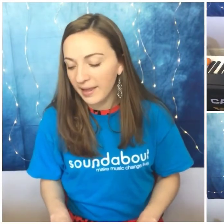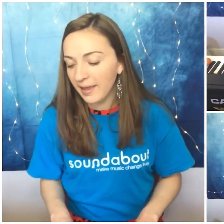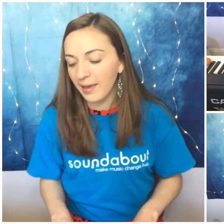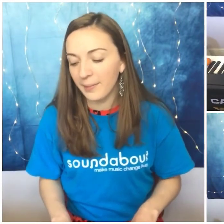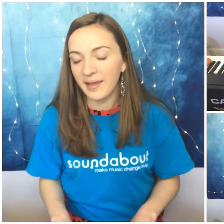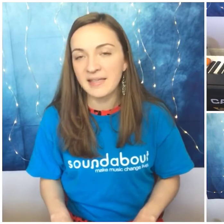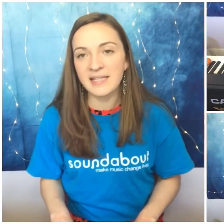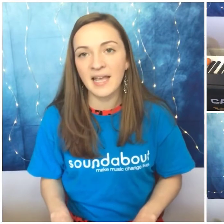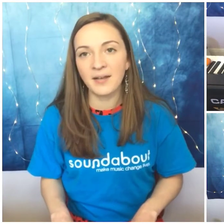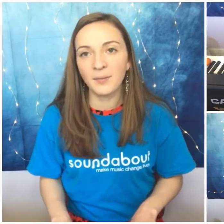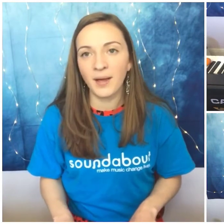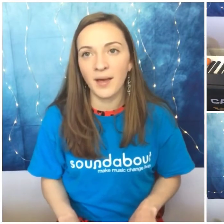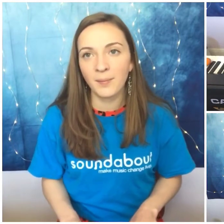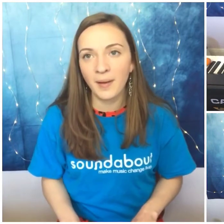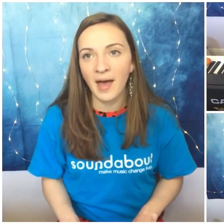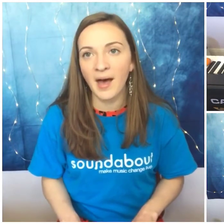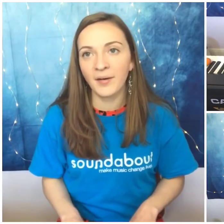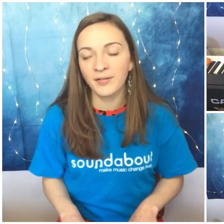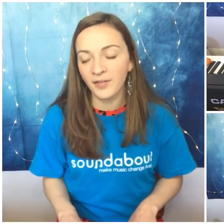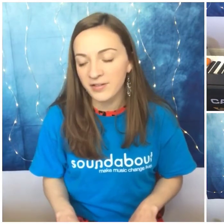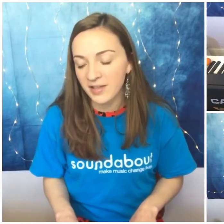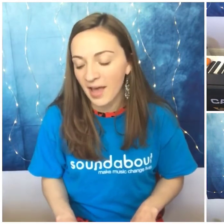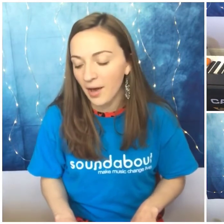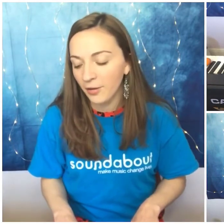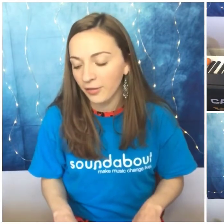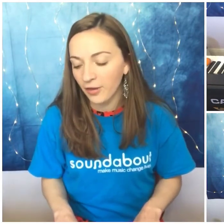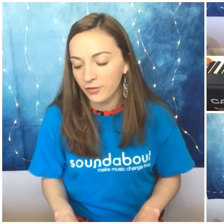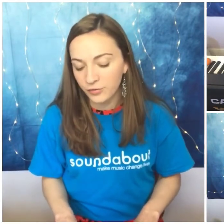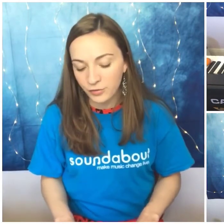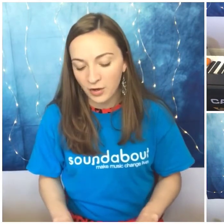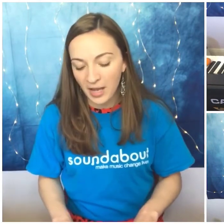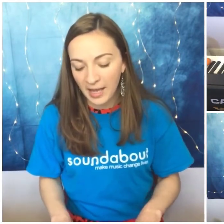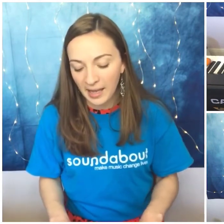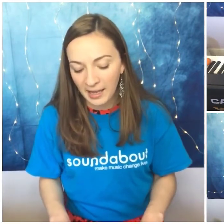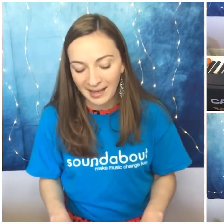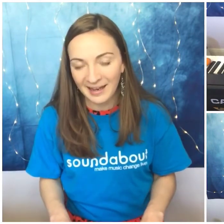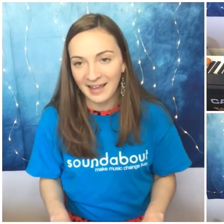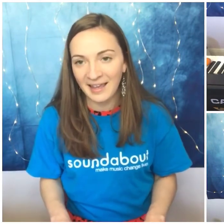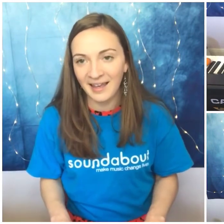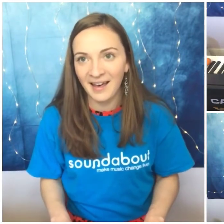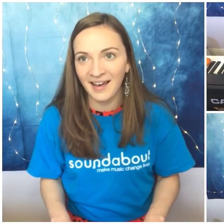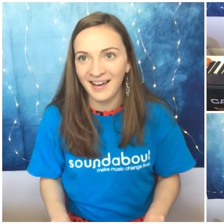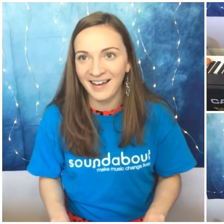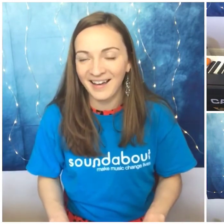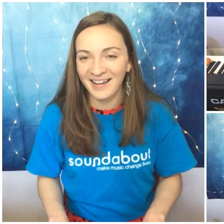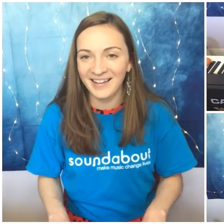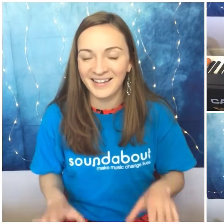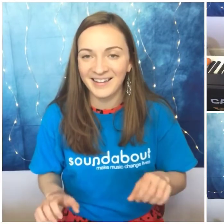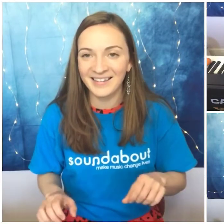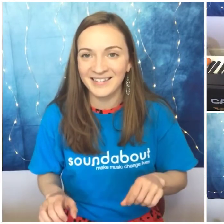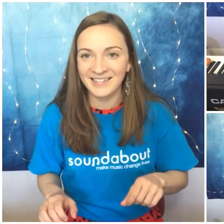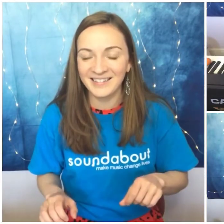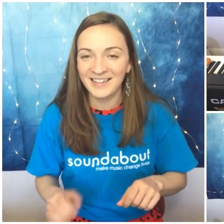you'll hear me sing, we're bound for South Australia.